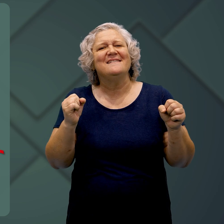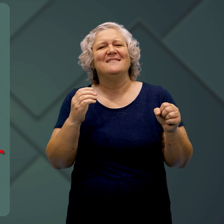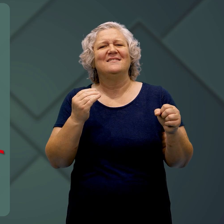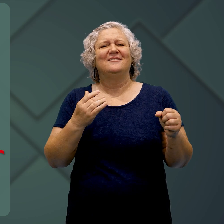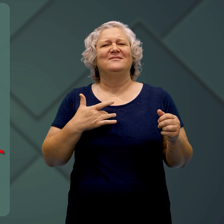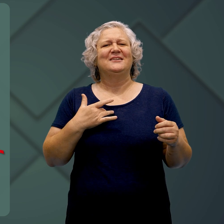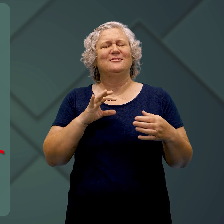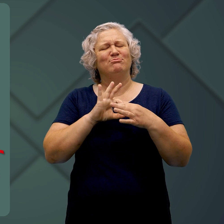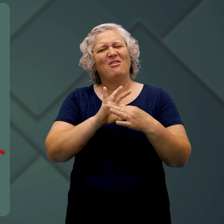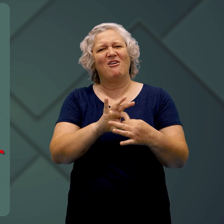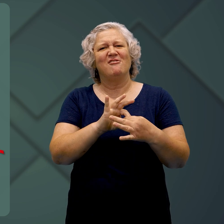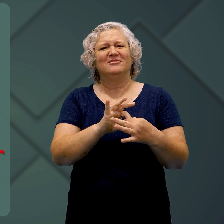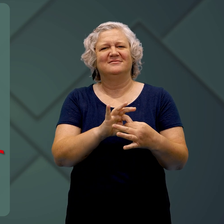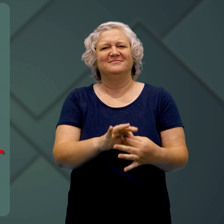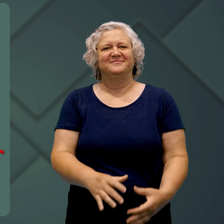of belonging and that sense of safety.